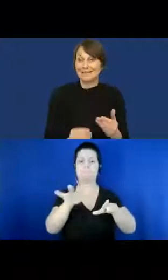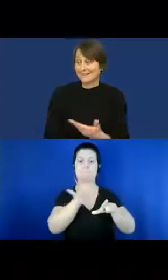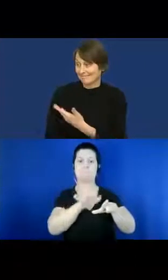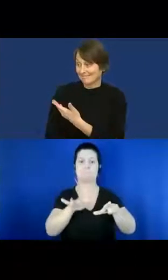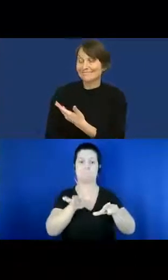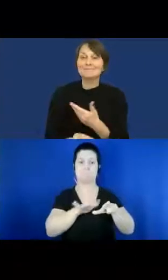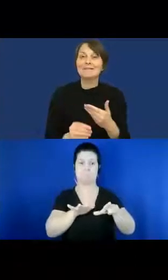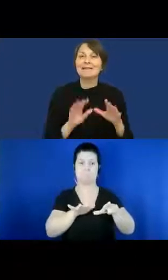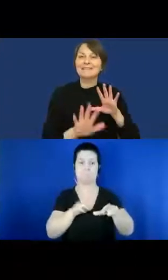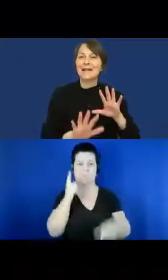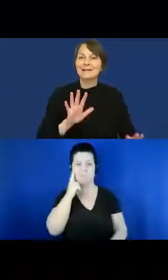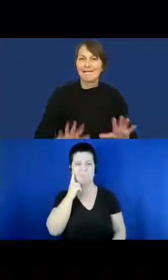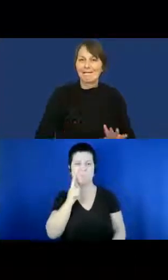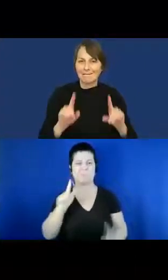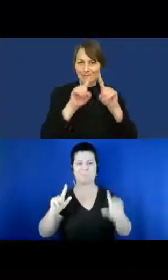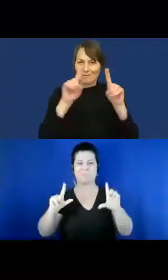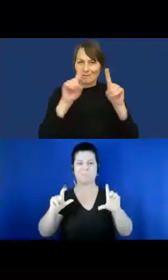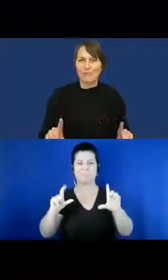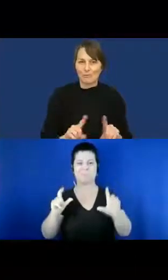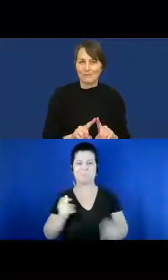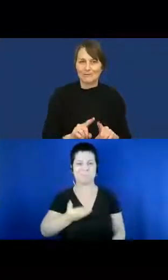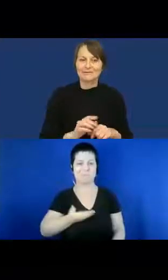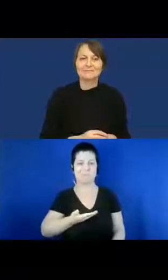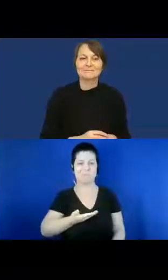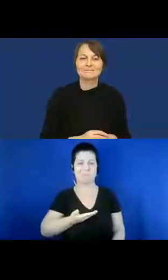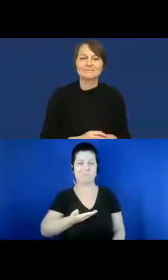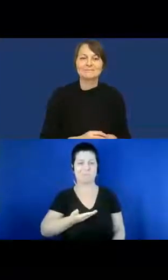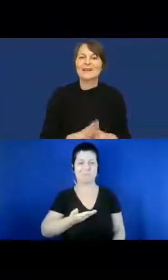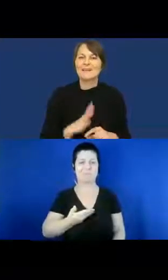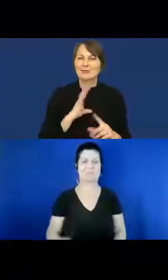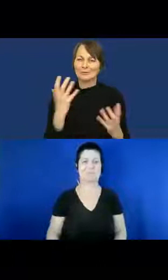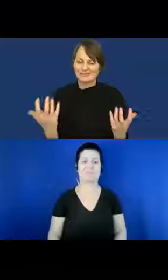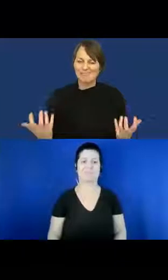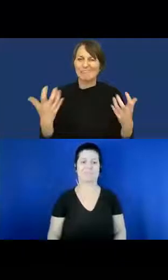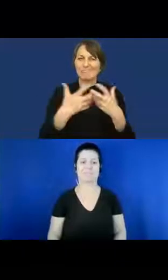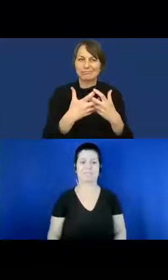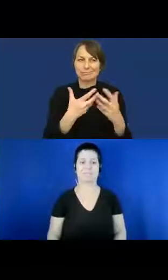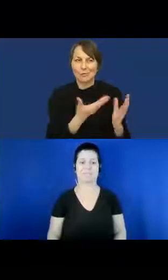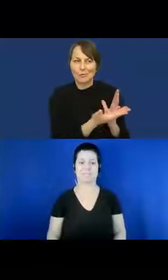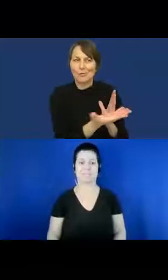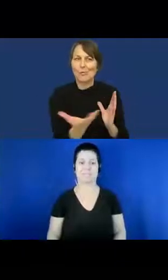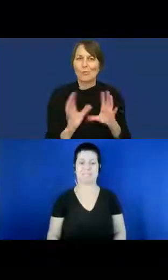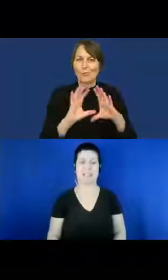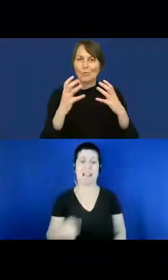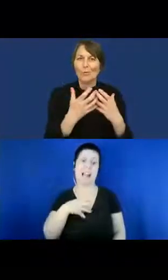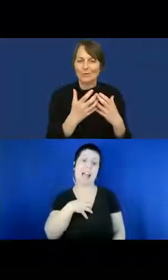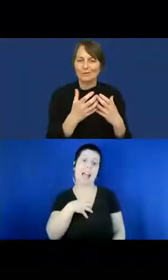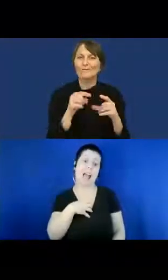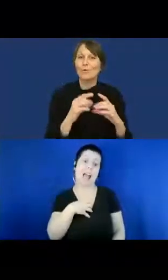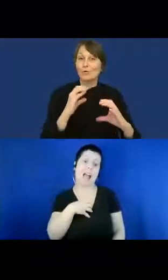The Tactile Board is an augmentative and alternative communication device.